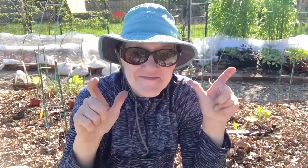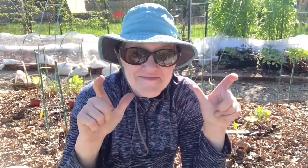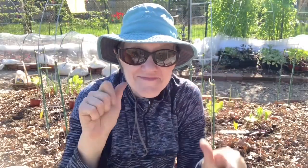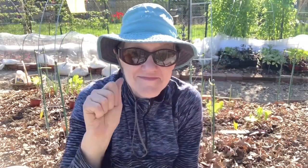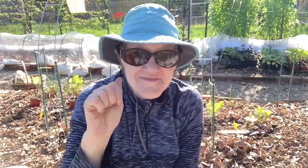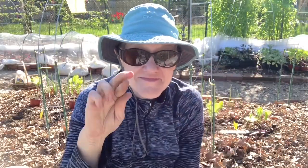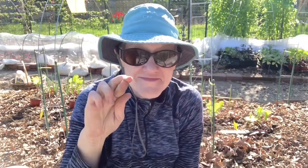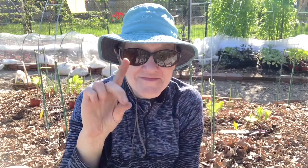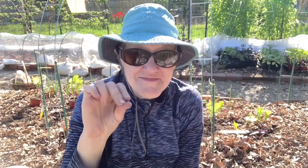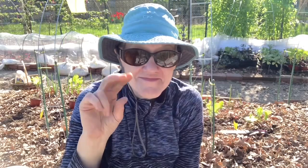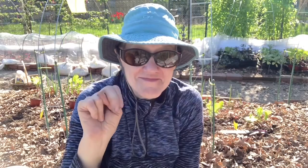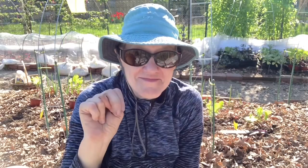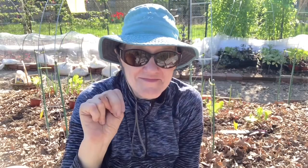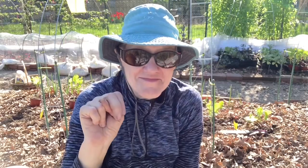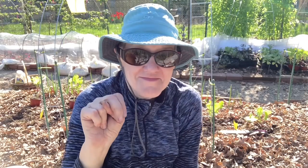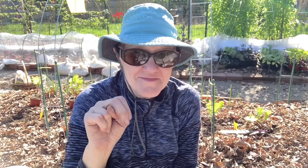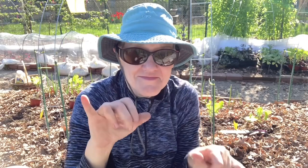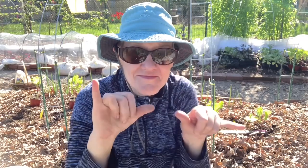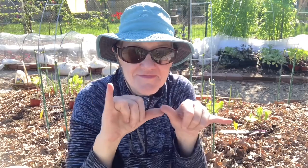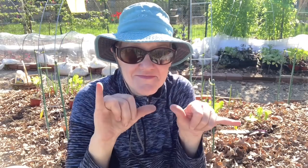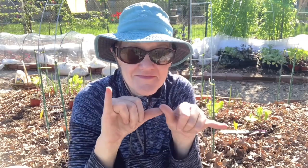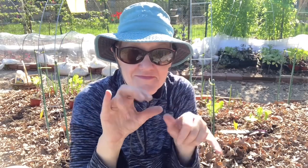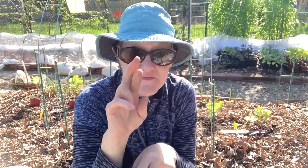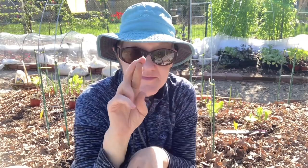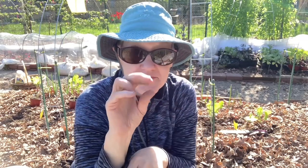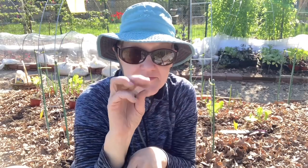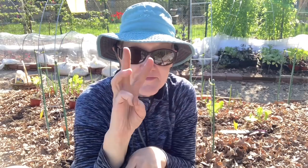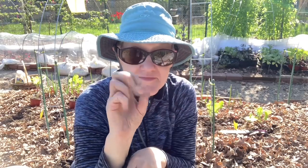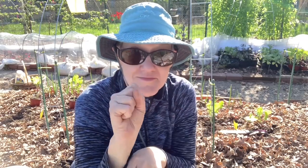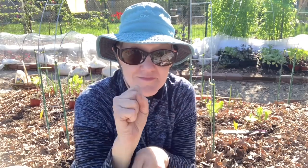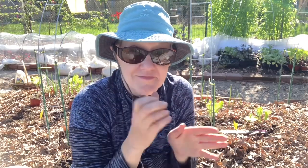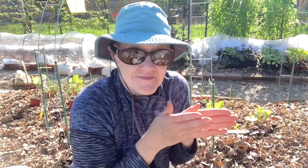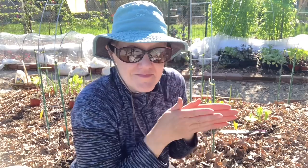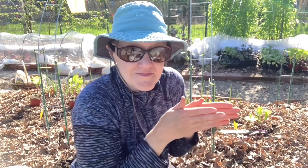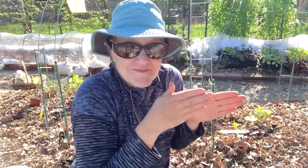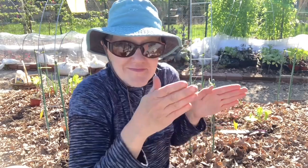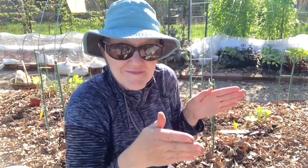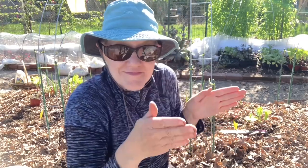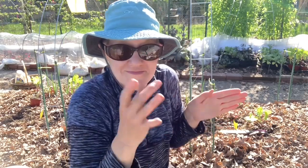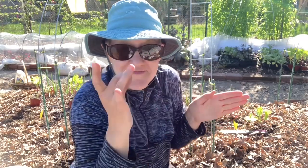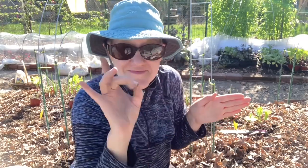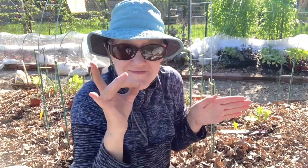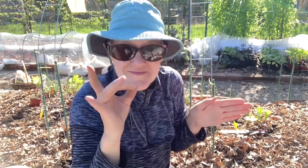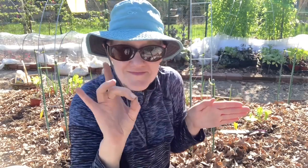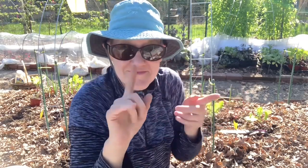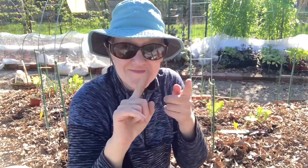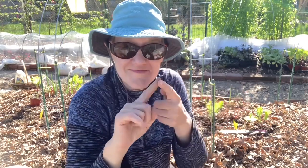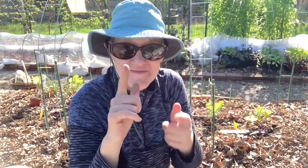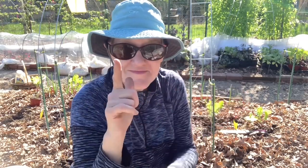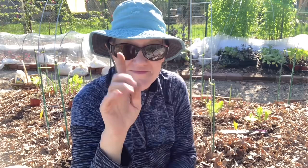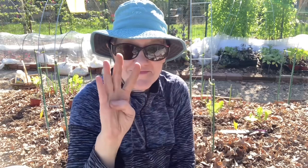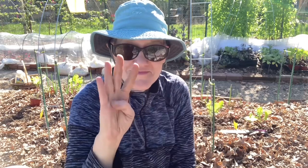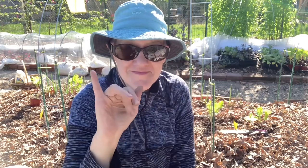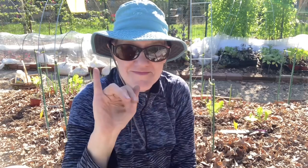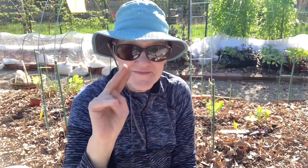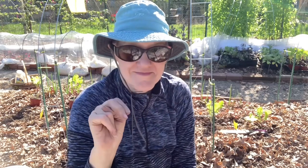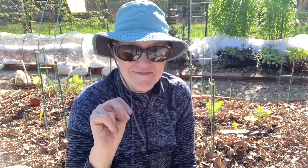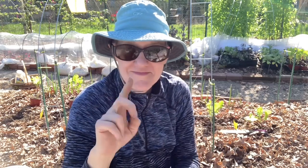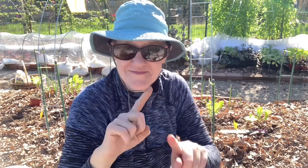Now, if you have a big garden, you can measure the rows between 18 to